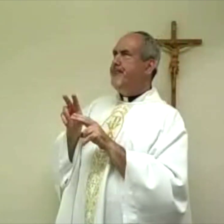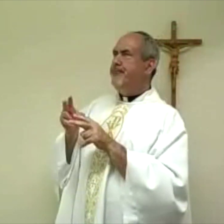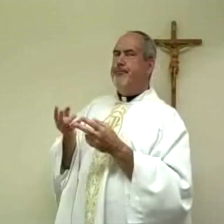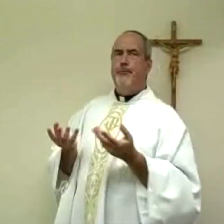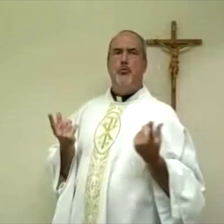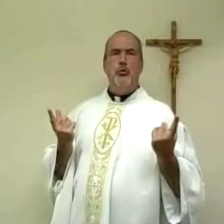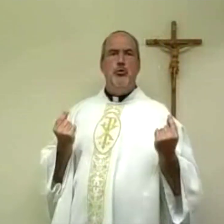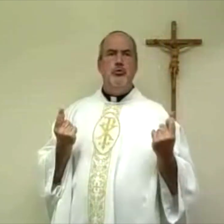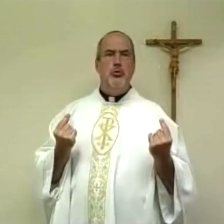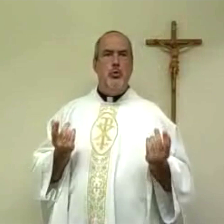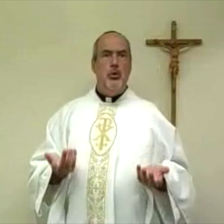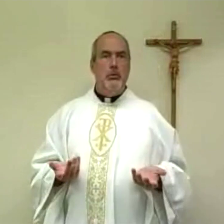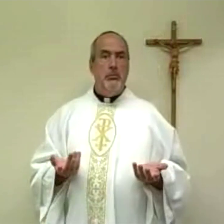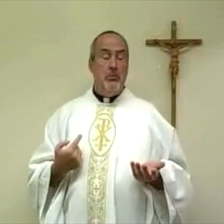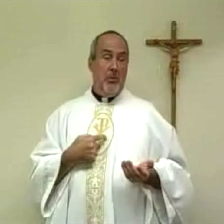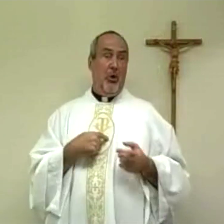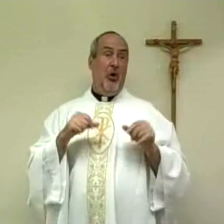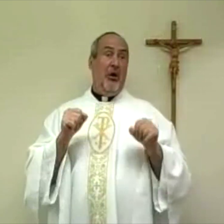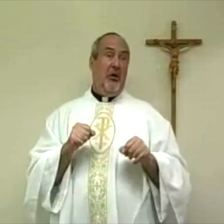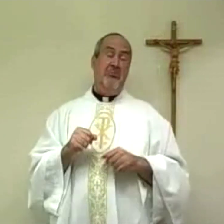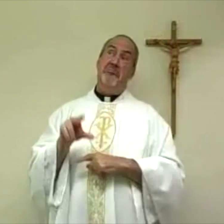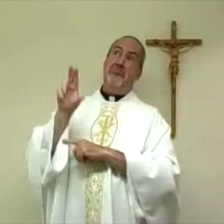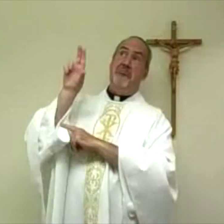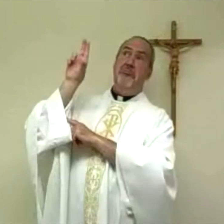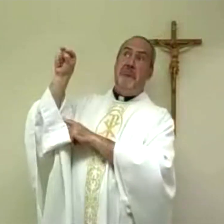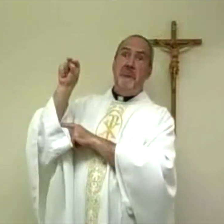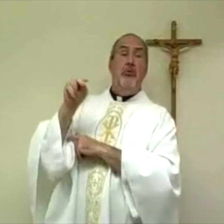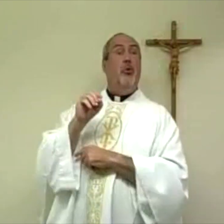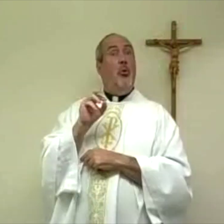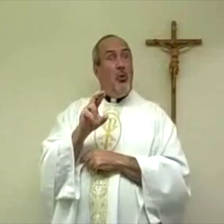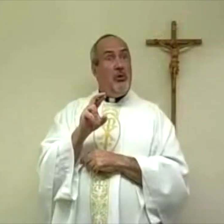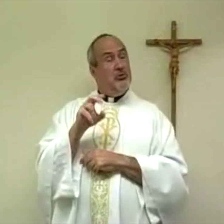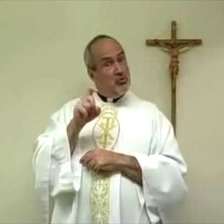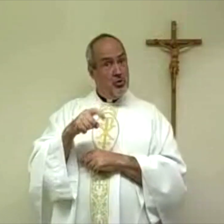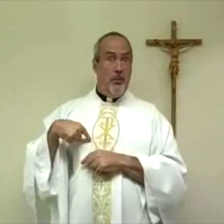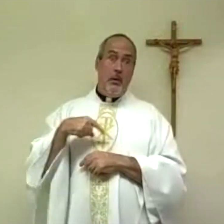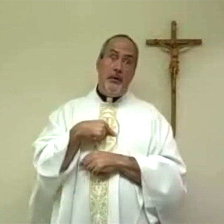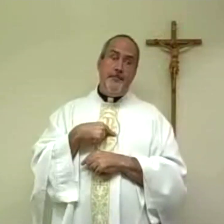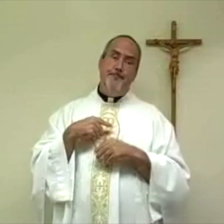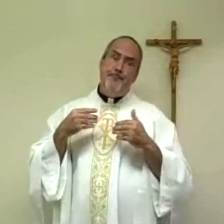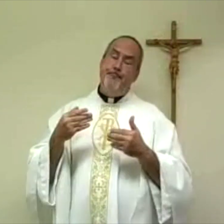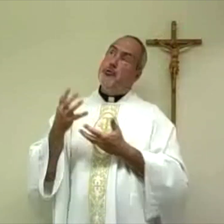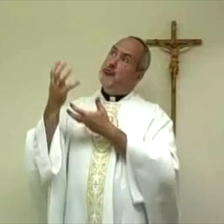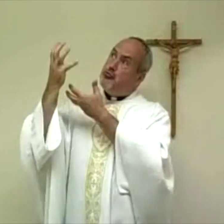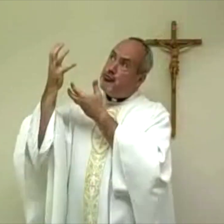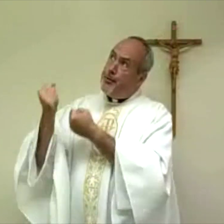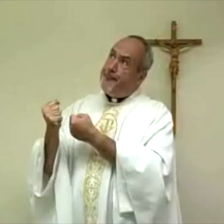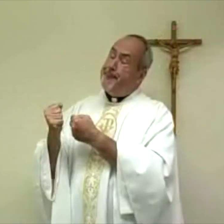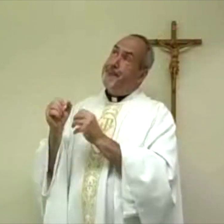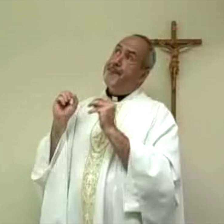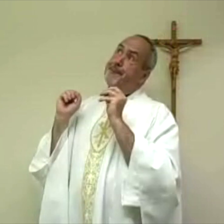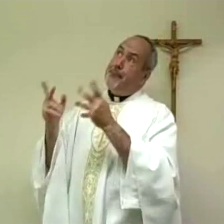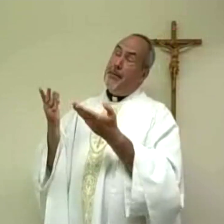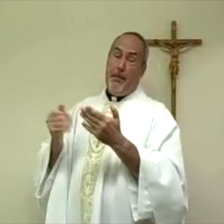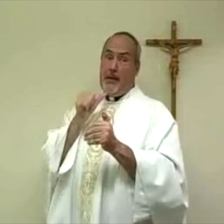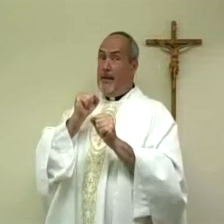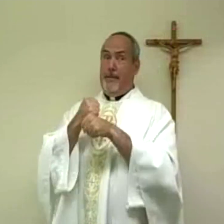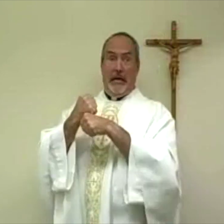make sense." So, what should we do? Well, we can either say no to God's plan or we can trust